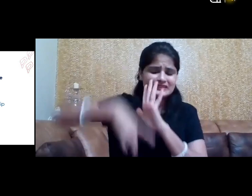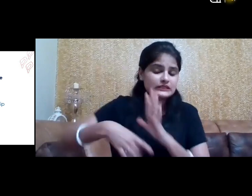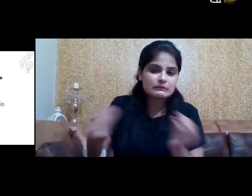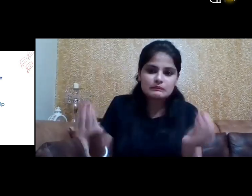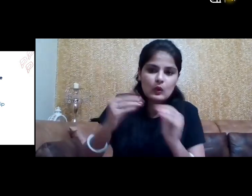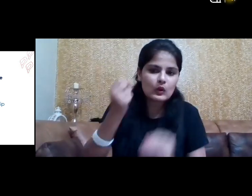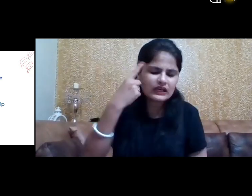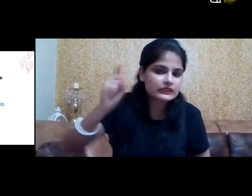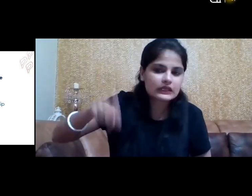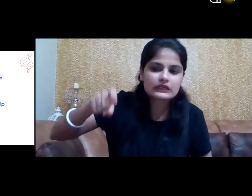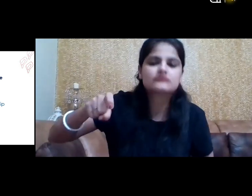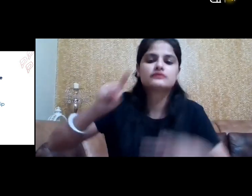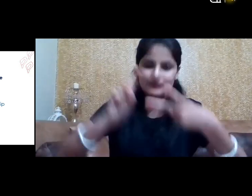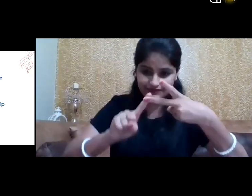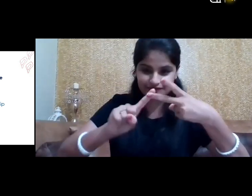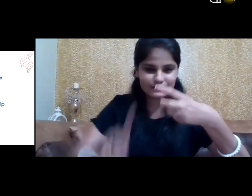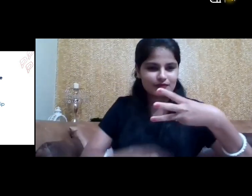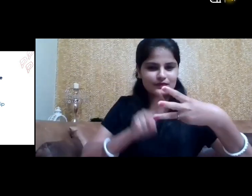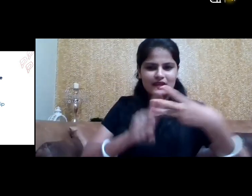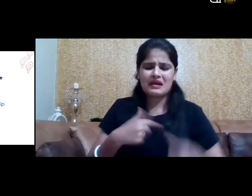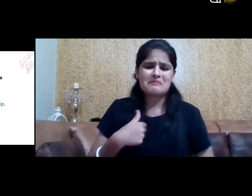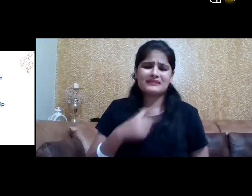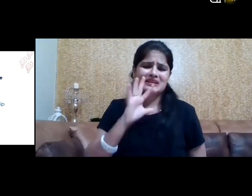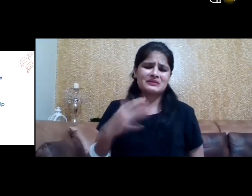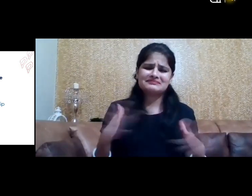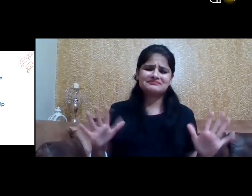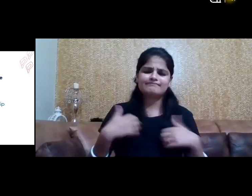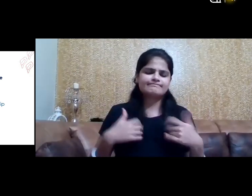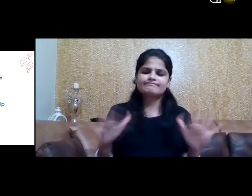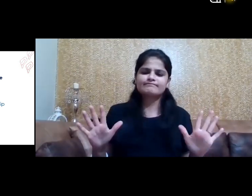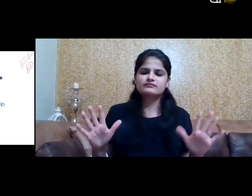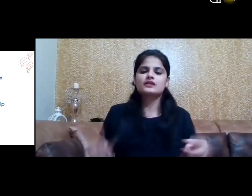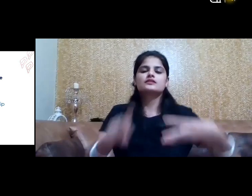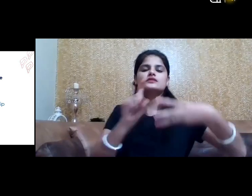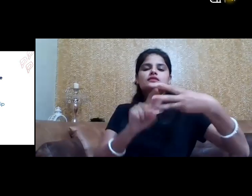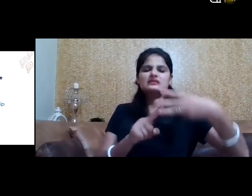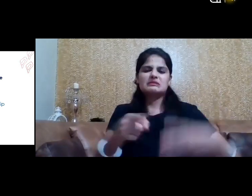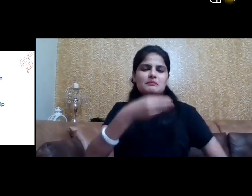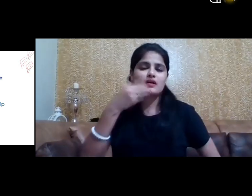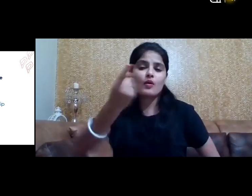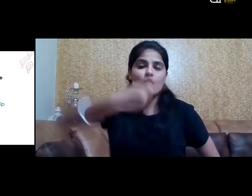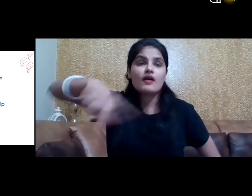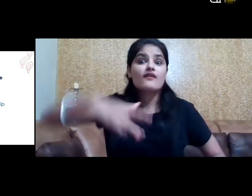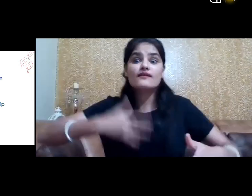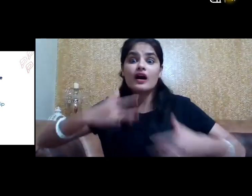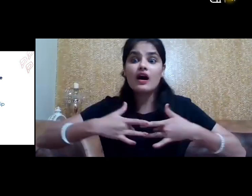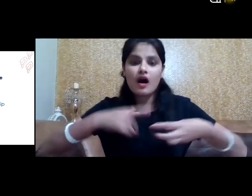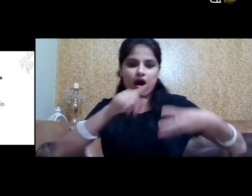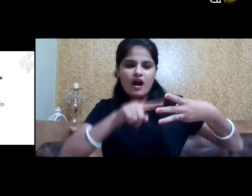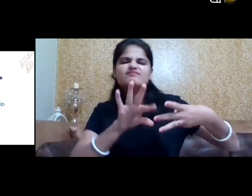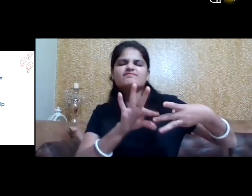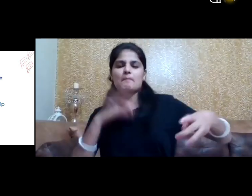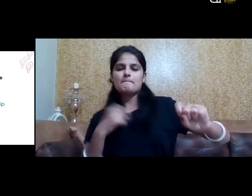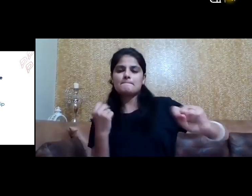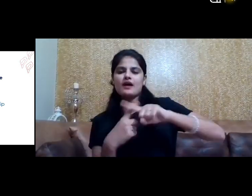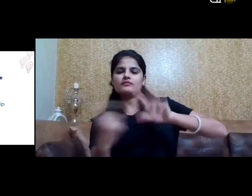don't really understand what it means. I need more information. Or C, no, honestly, not really. So these are the 3 options.